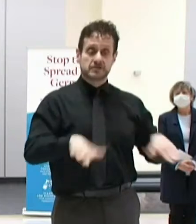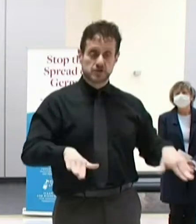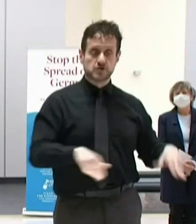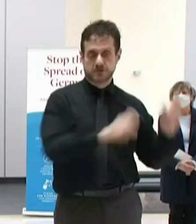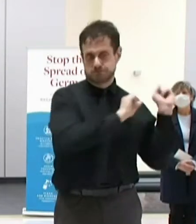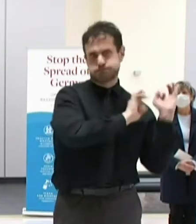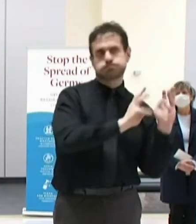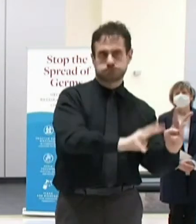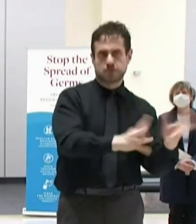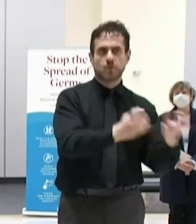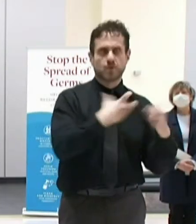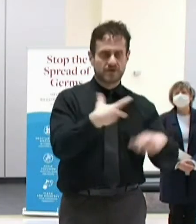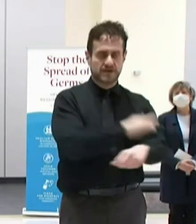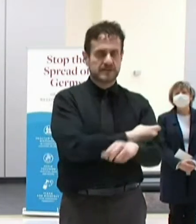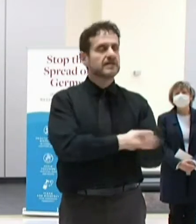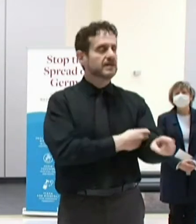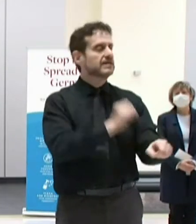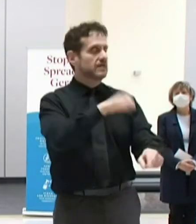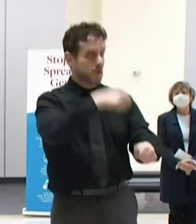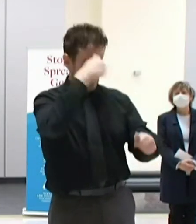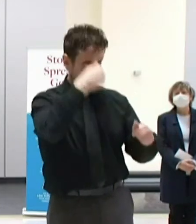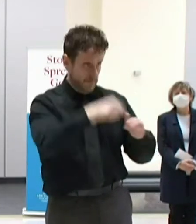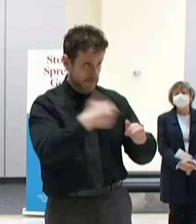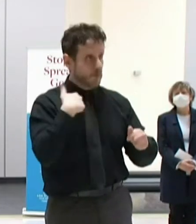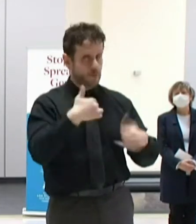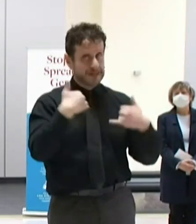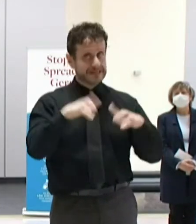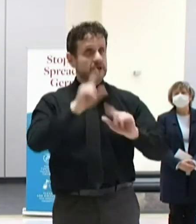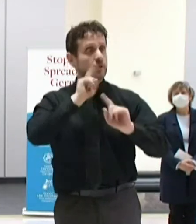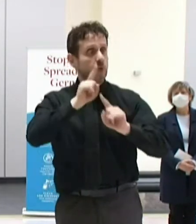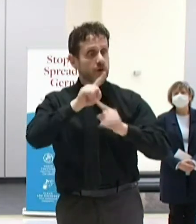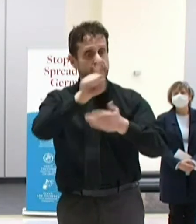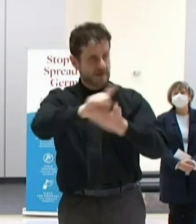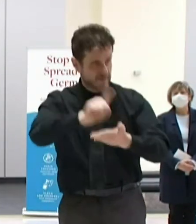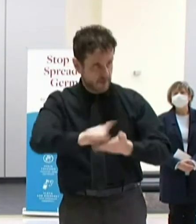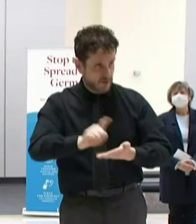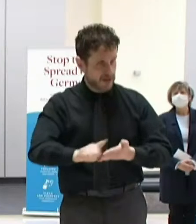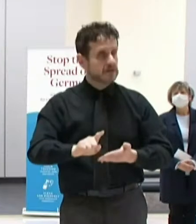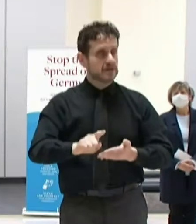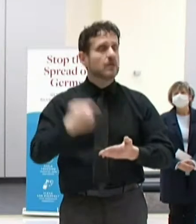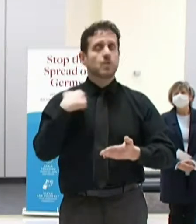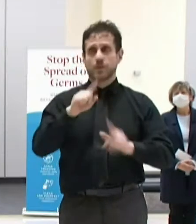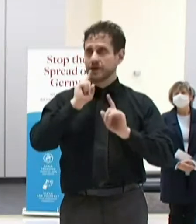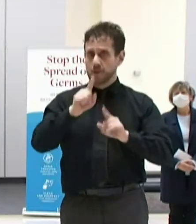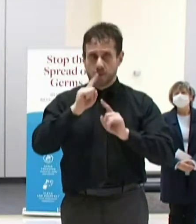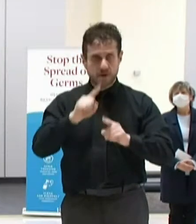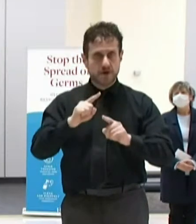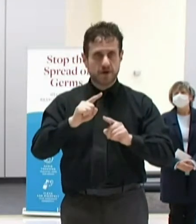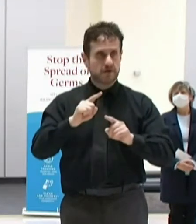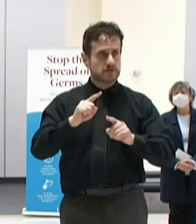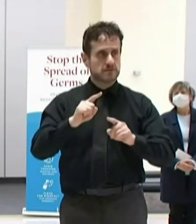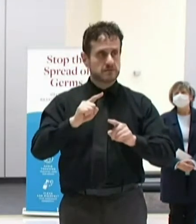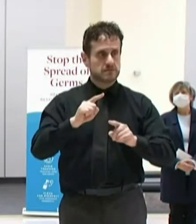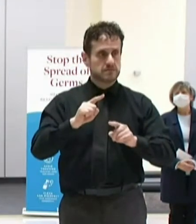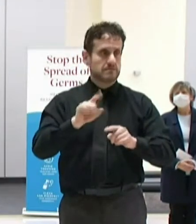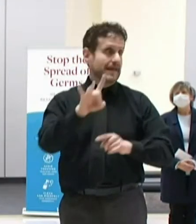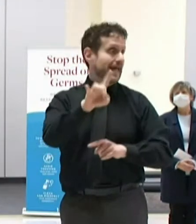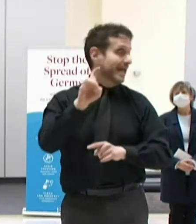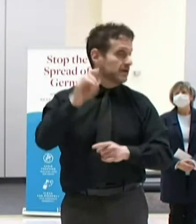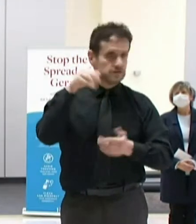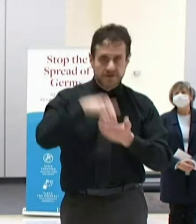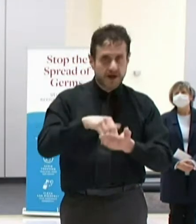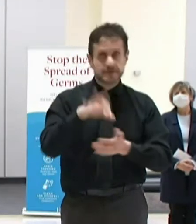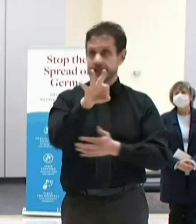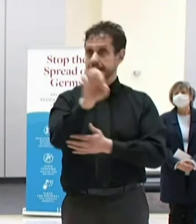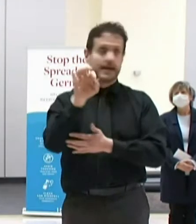Yes, although remember, we still have the ability to order every week. We have the ability to order, literally